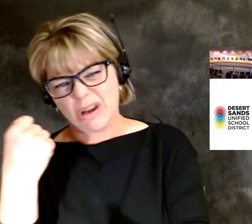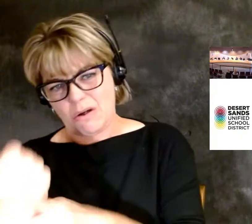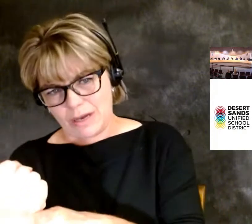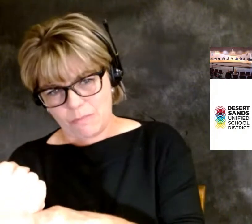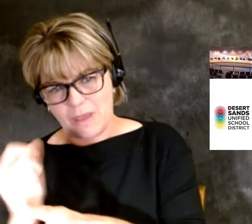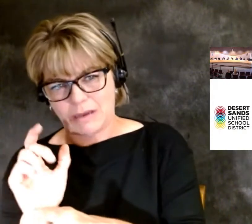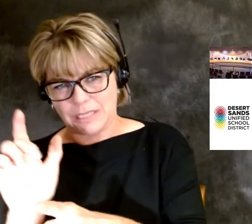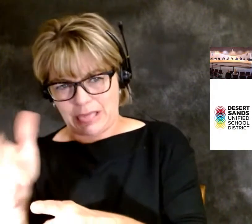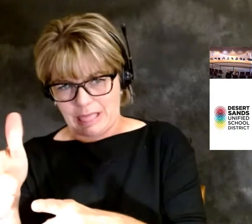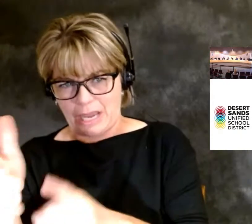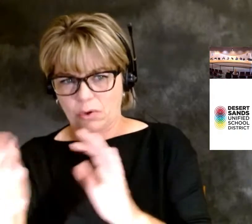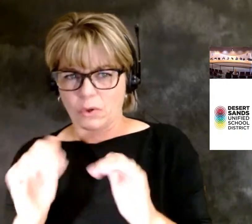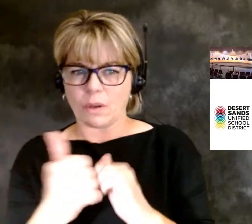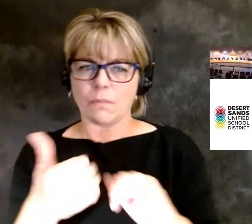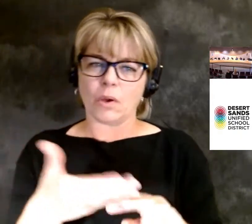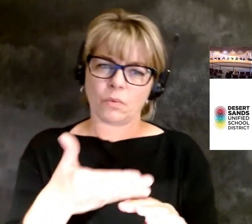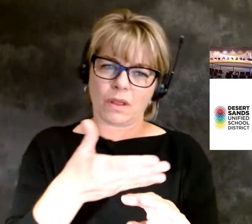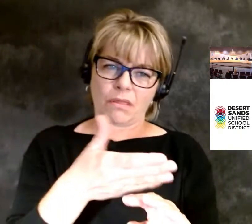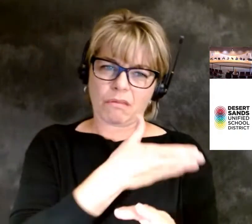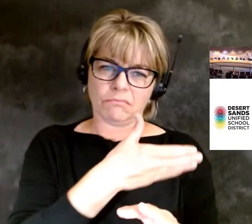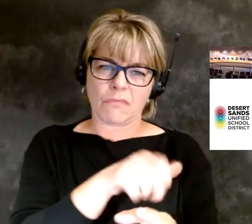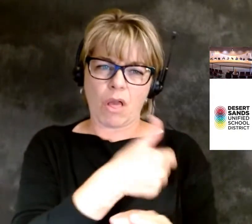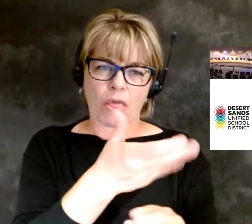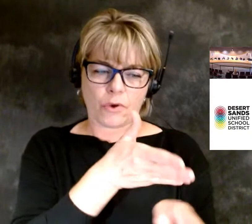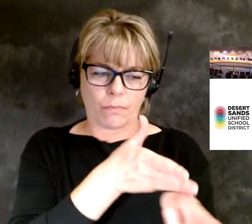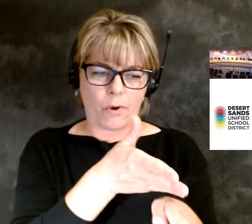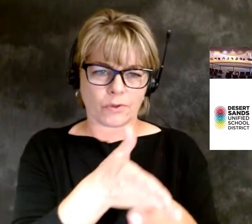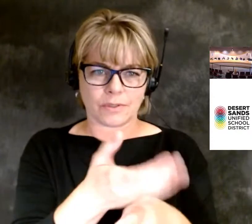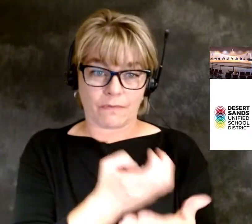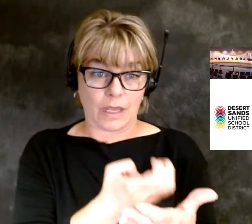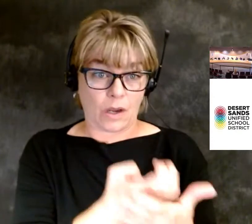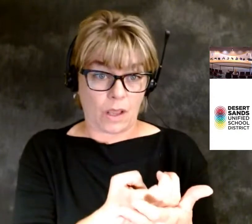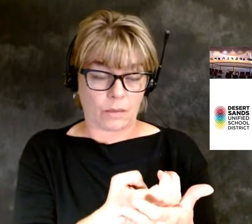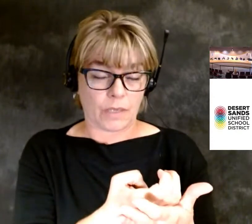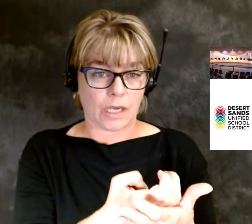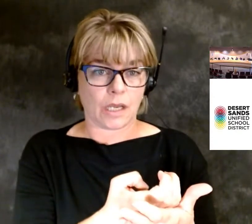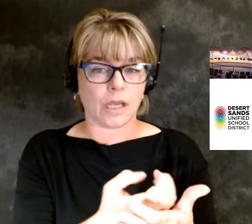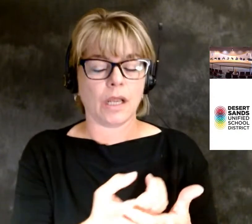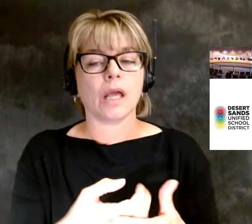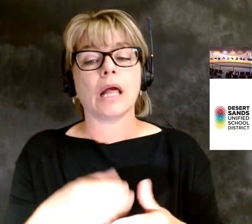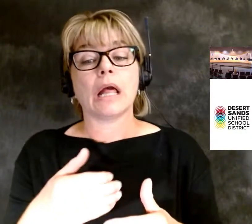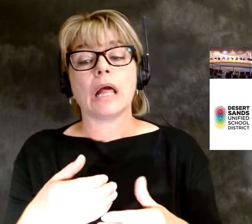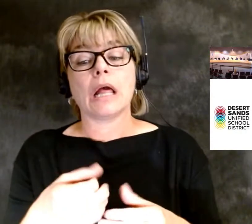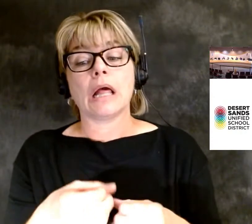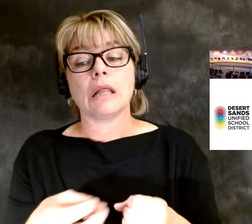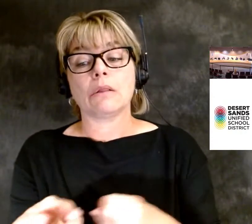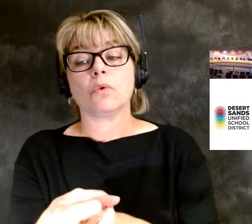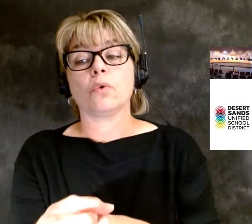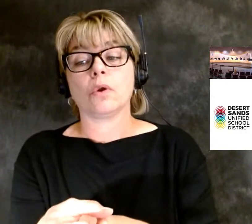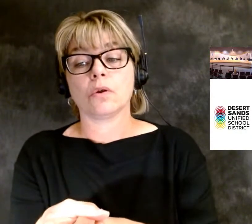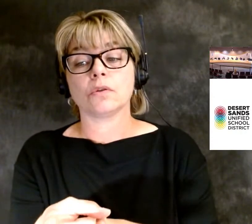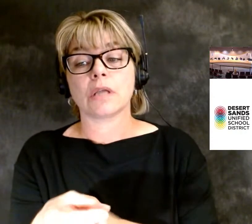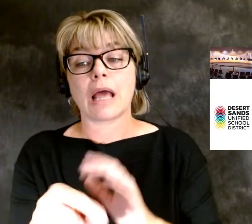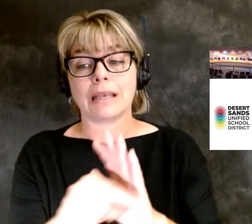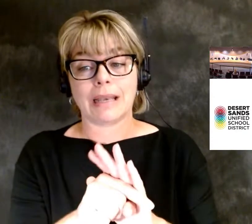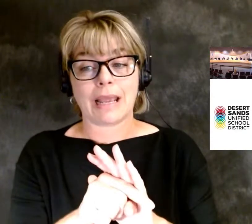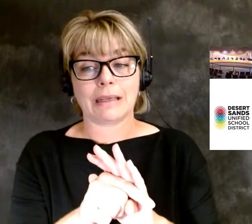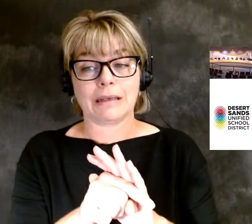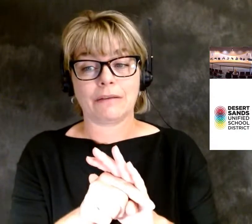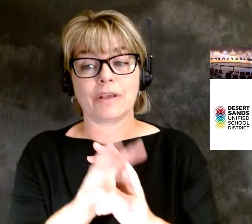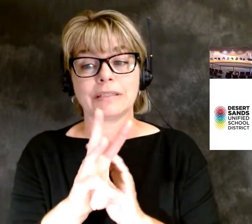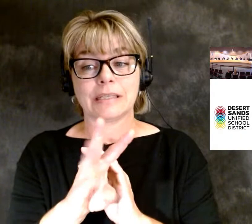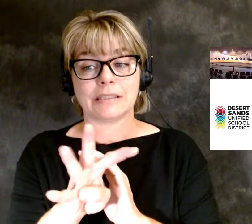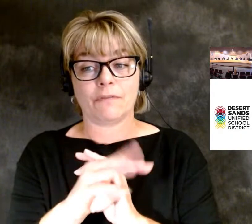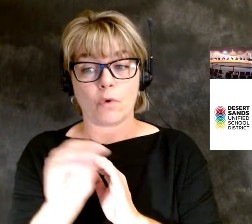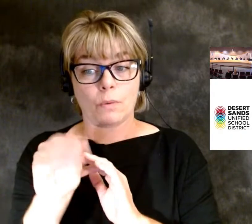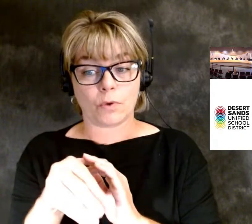a negative 2.67% COLA, and in the following year, we had a negative 7.64% COLA.